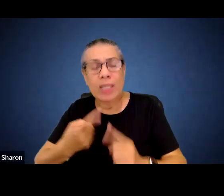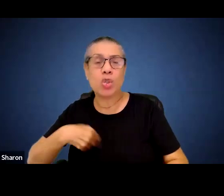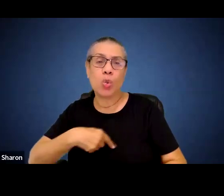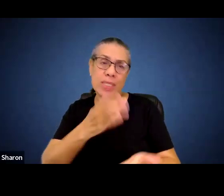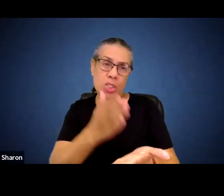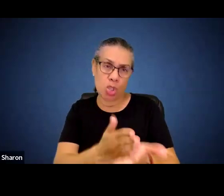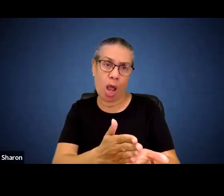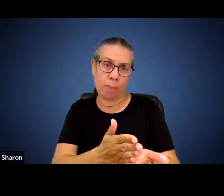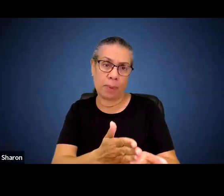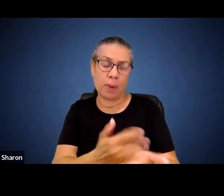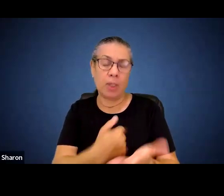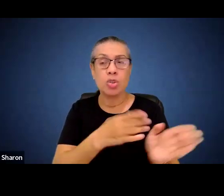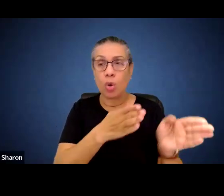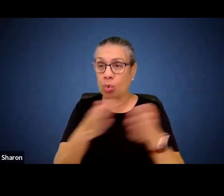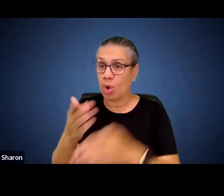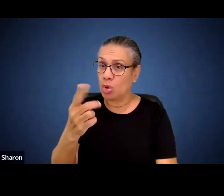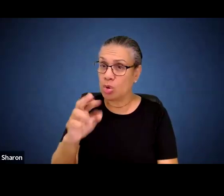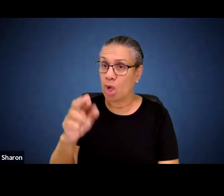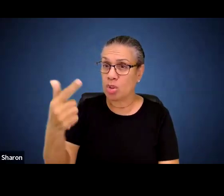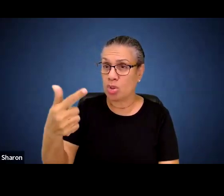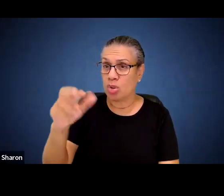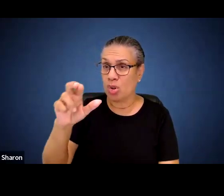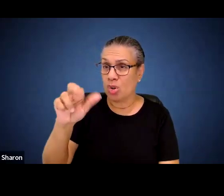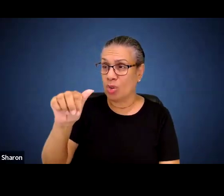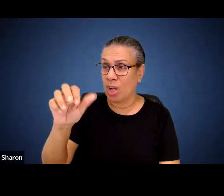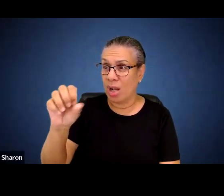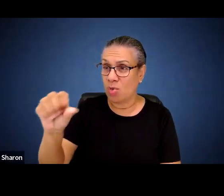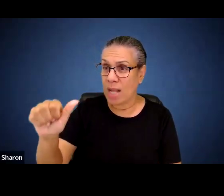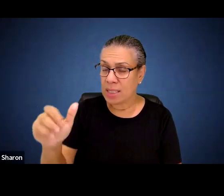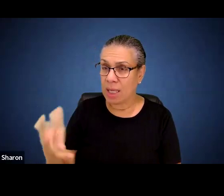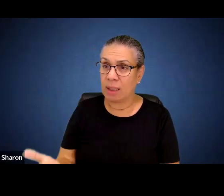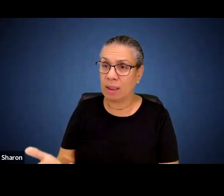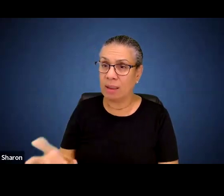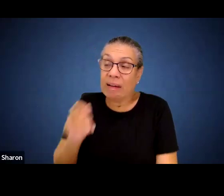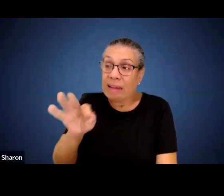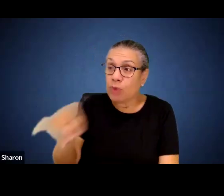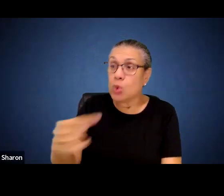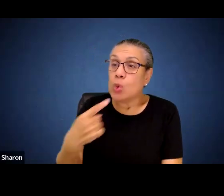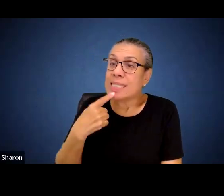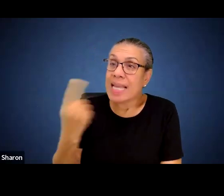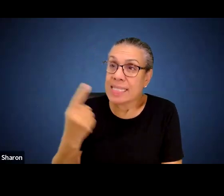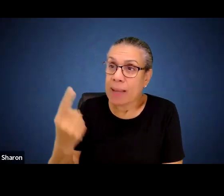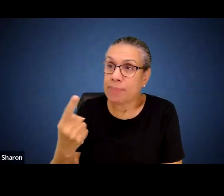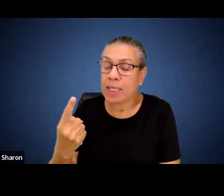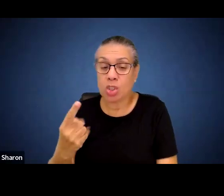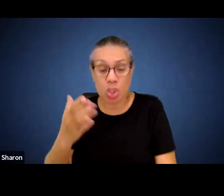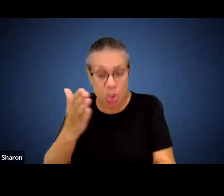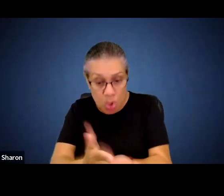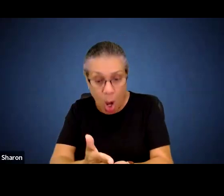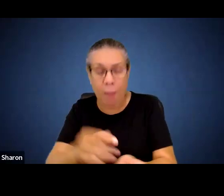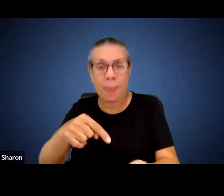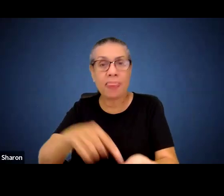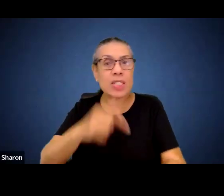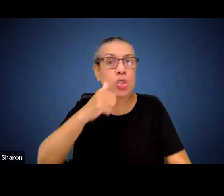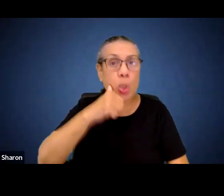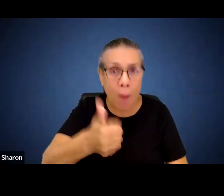turn back to you, Dr. Grassa. If there was one thing you could say, stop, end this tomorrow, we